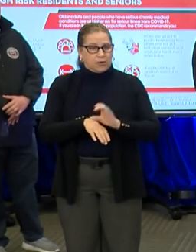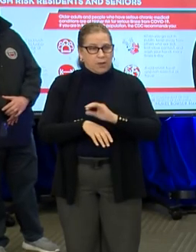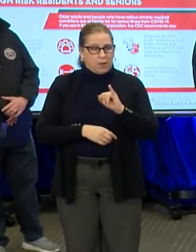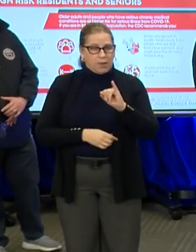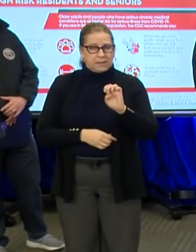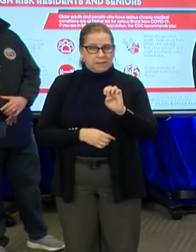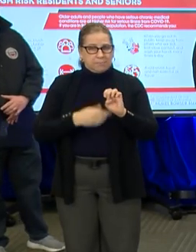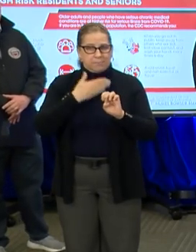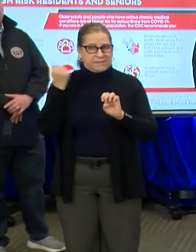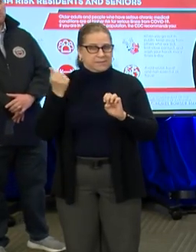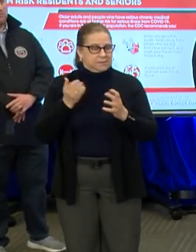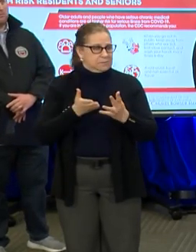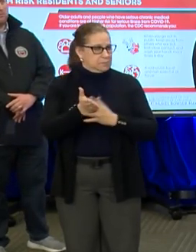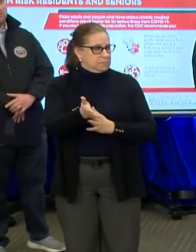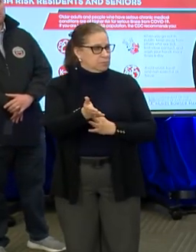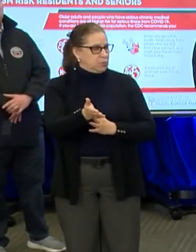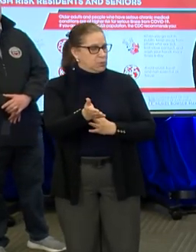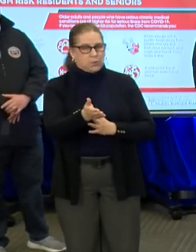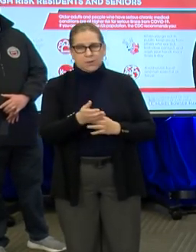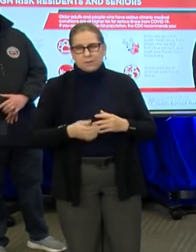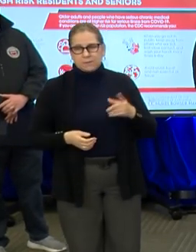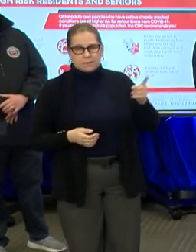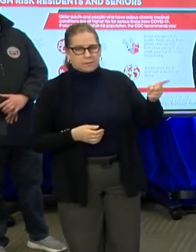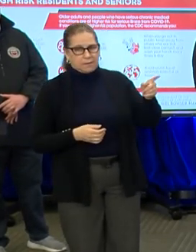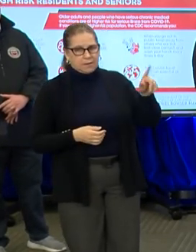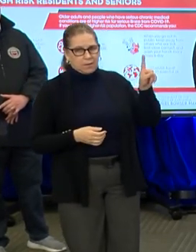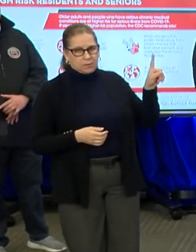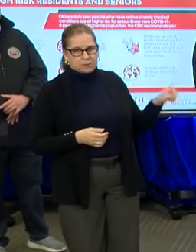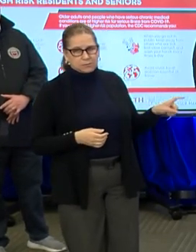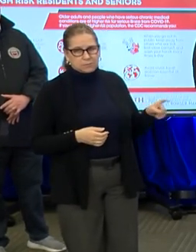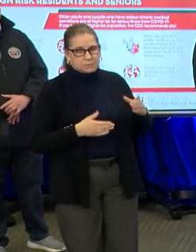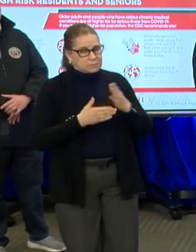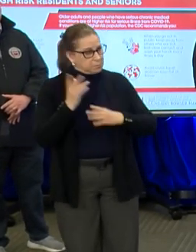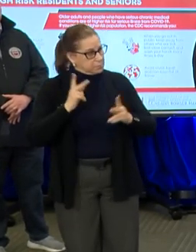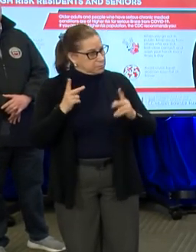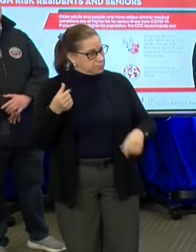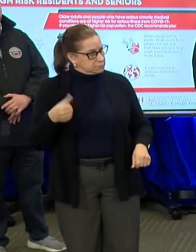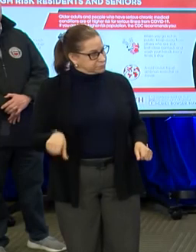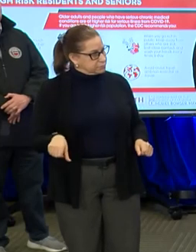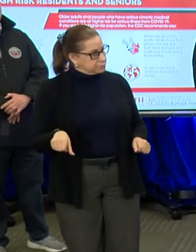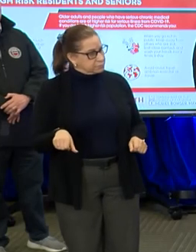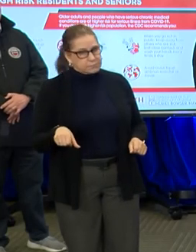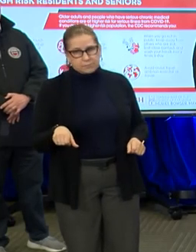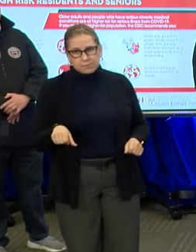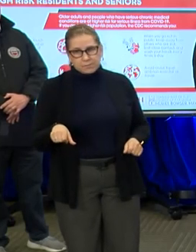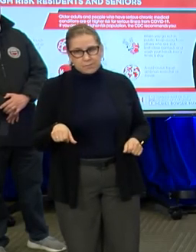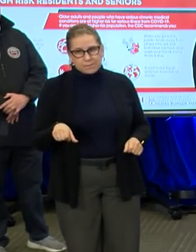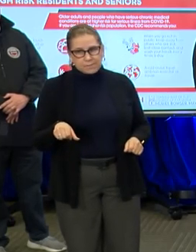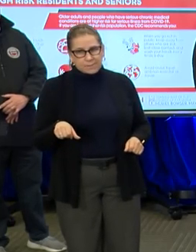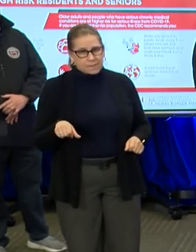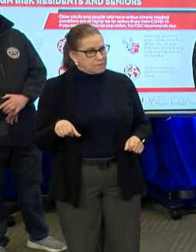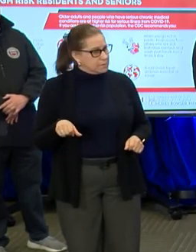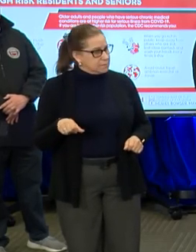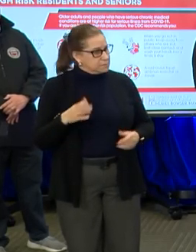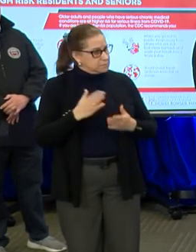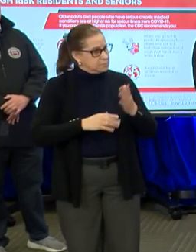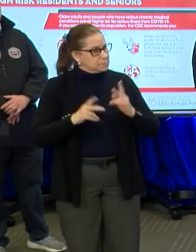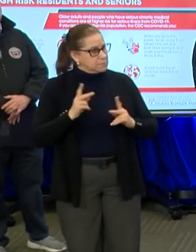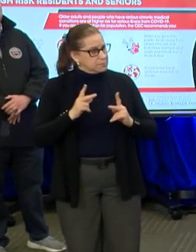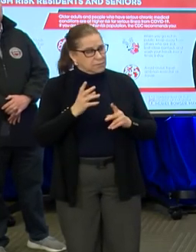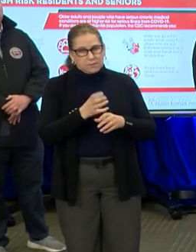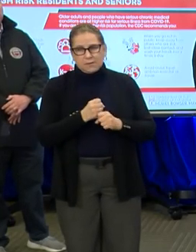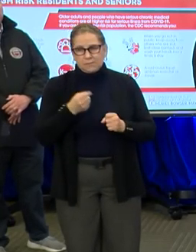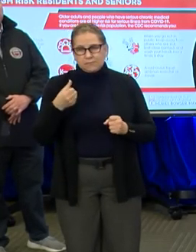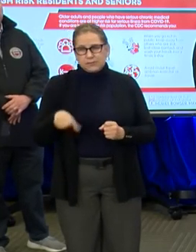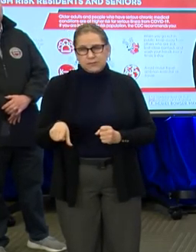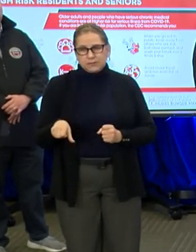people are reporting that they're getting denial notices, and I think DOE has put something out about this to ignore them.